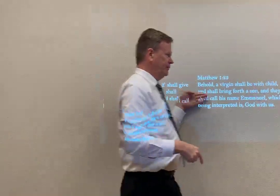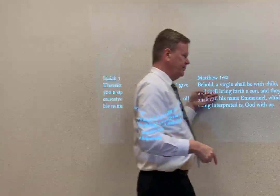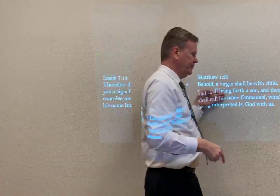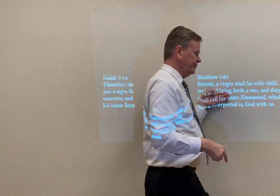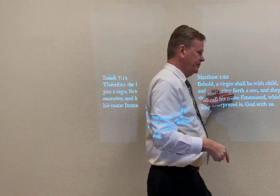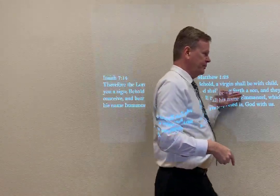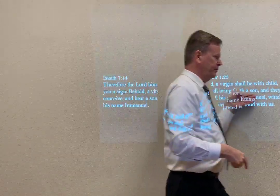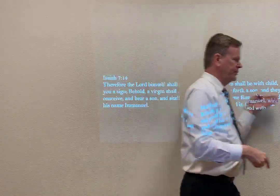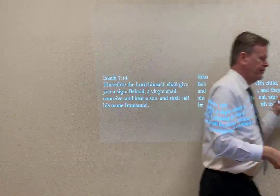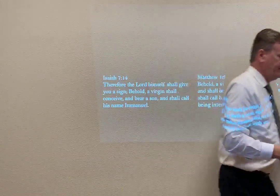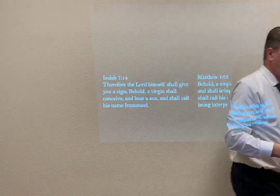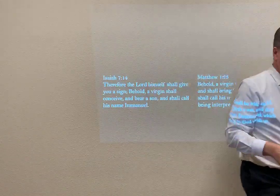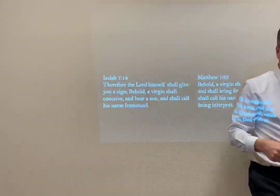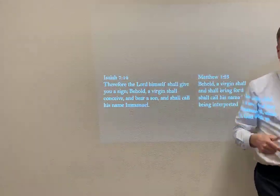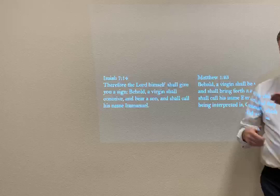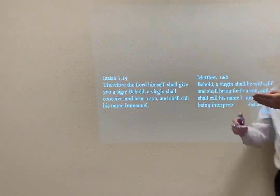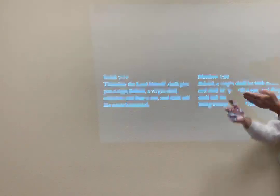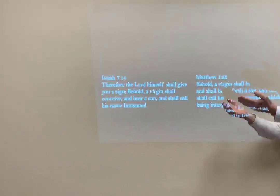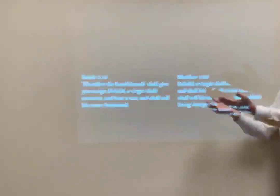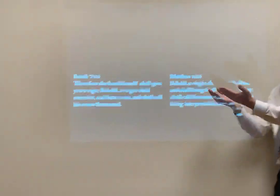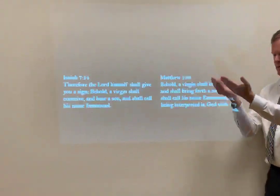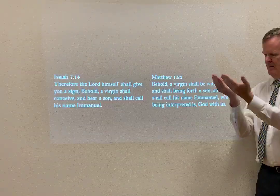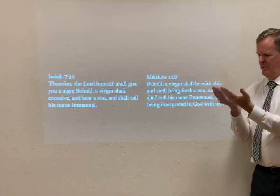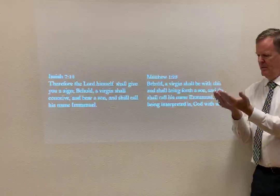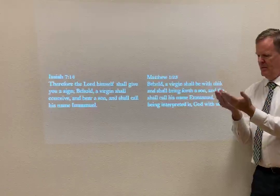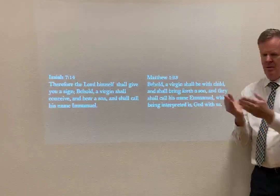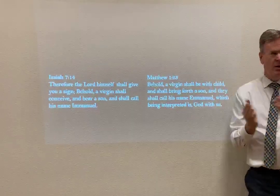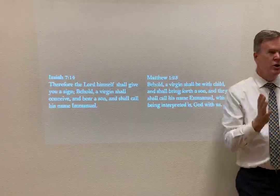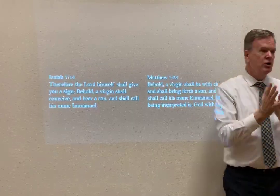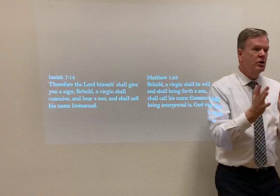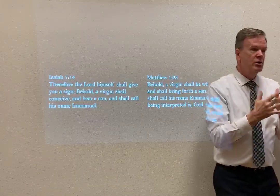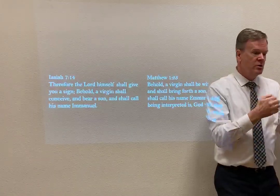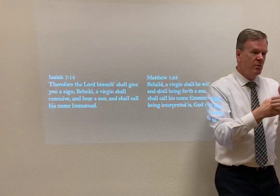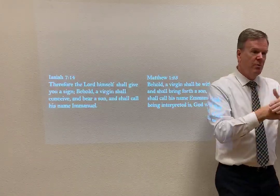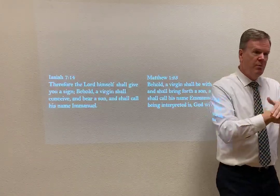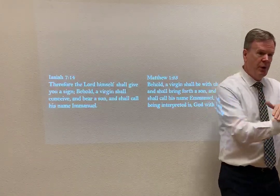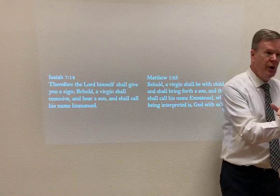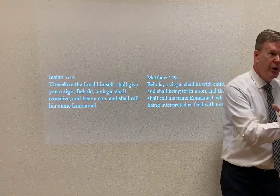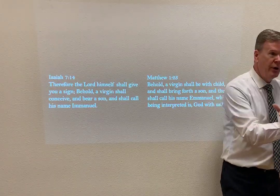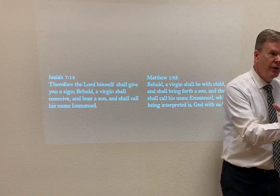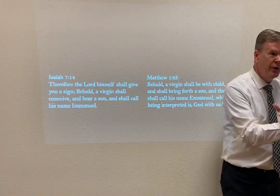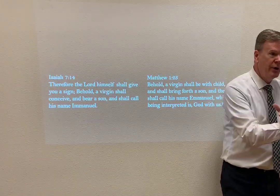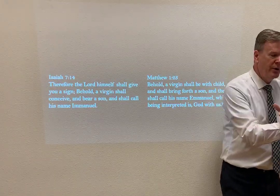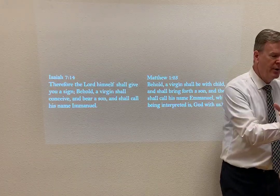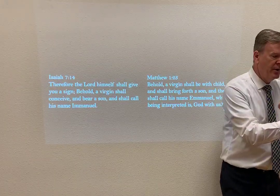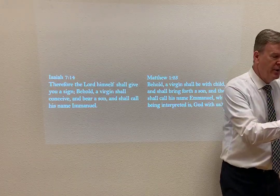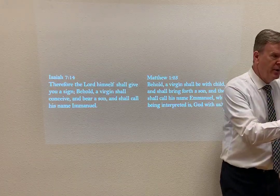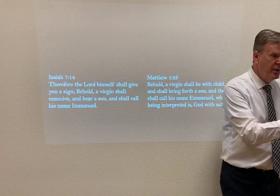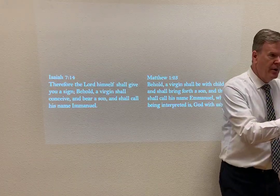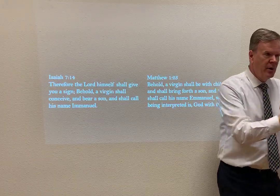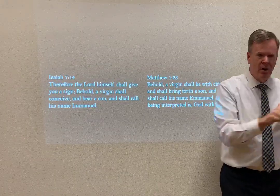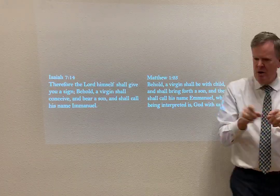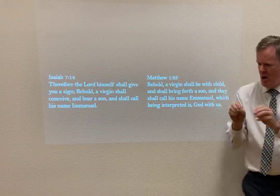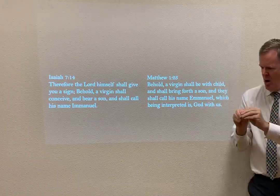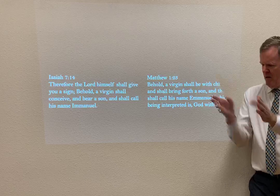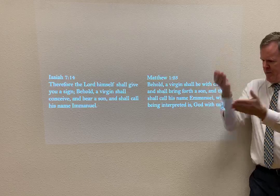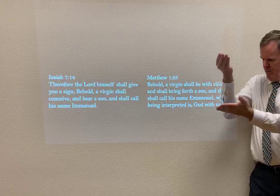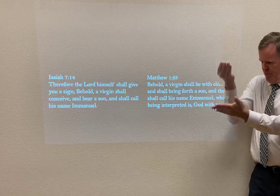into the future from this point, and then you get to what's mentioned in the book of Matthew. Jesus is born,